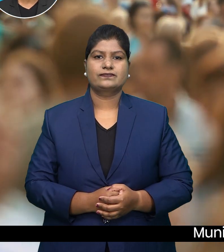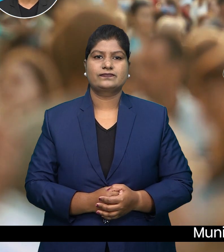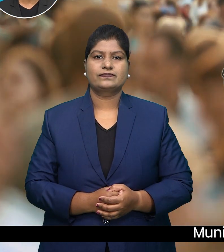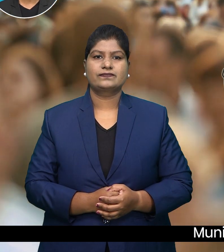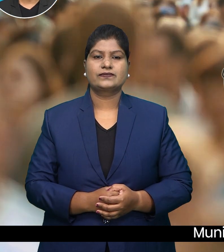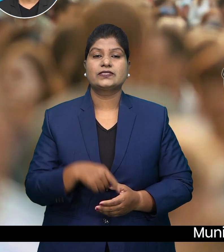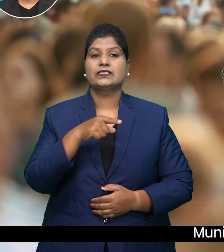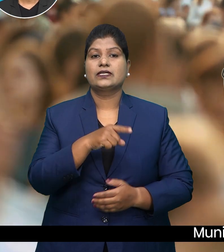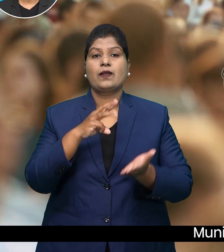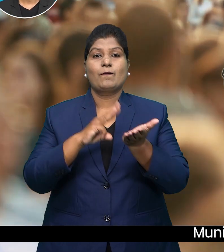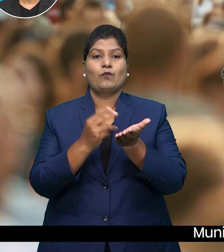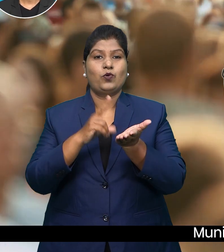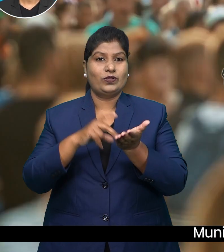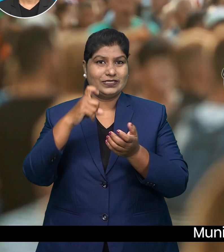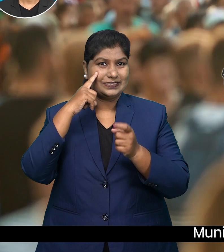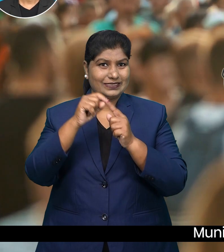Municipal Council,